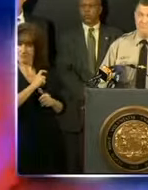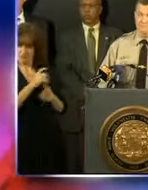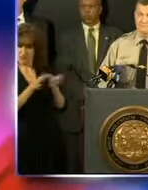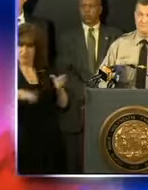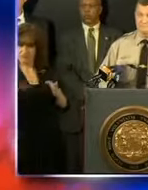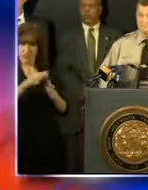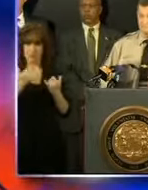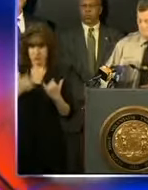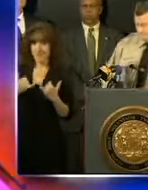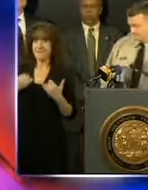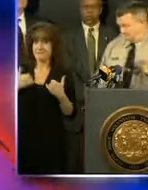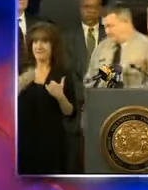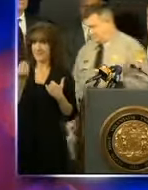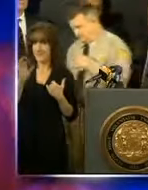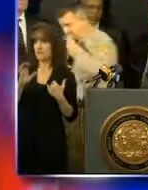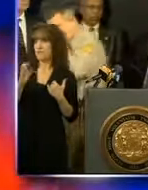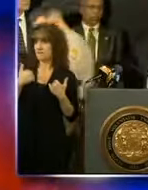1,500 right now.